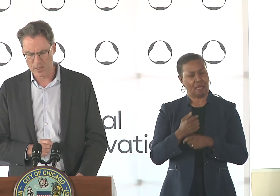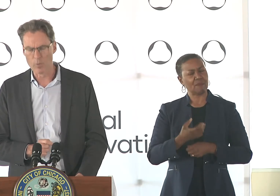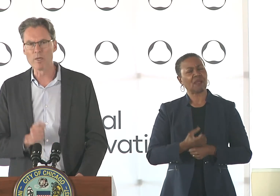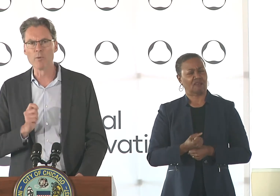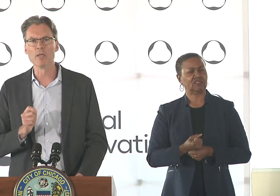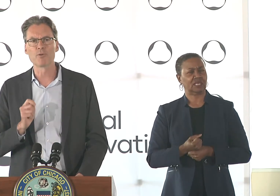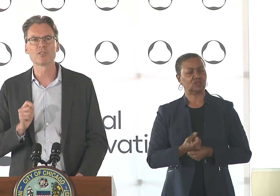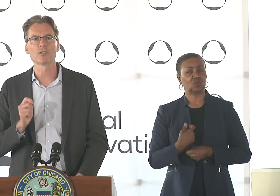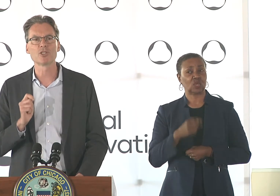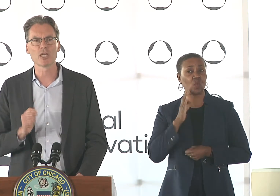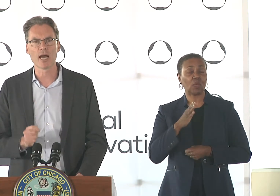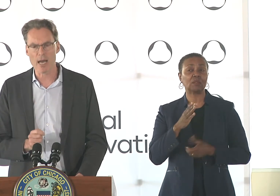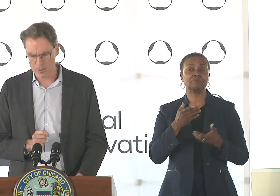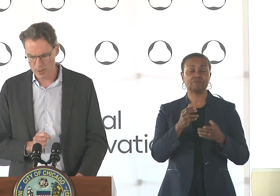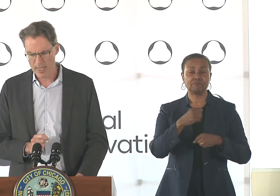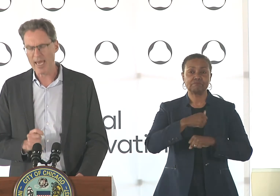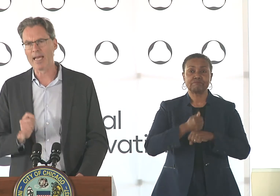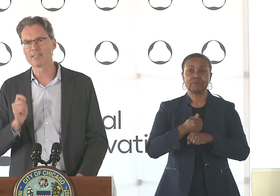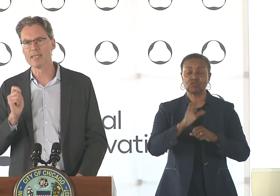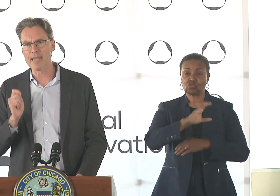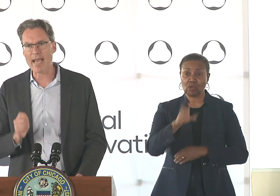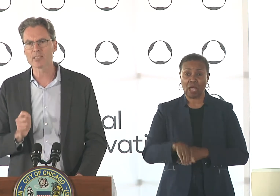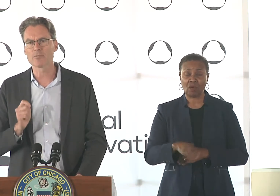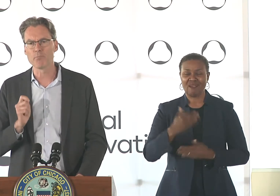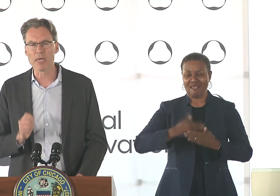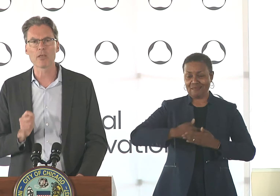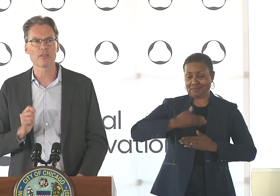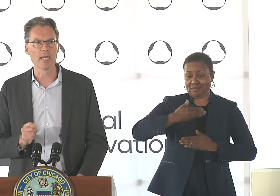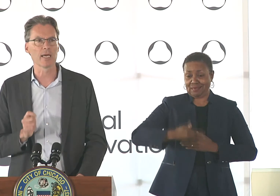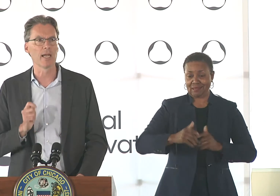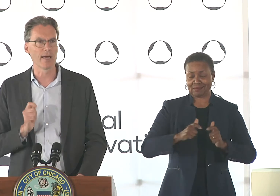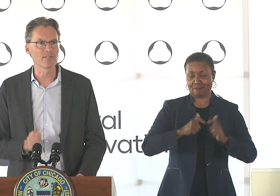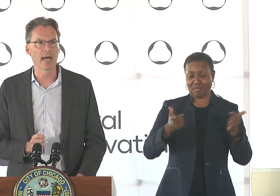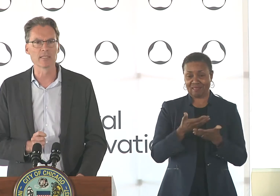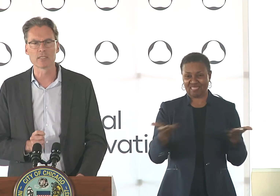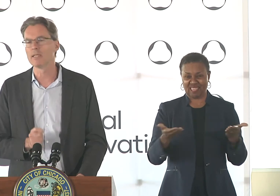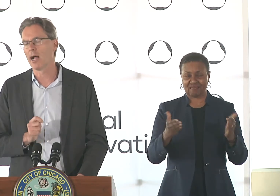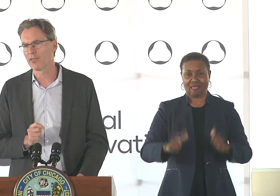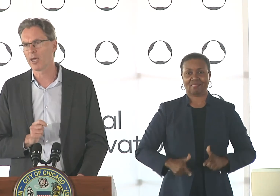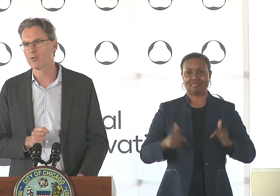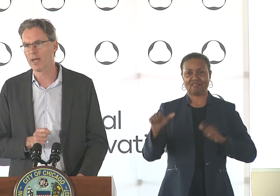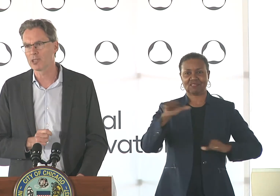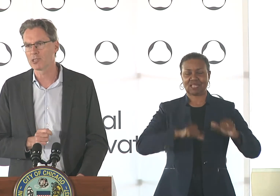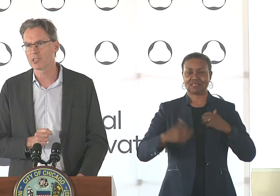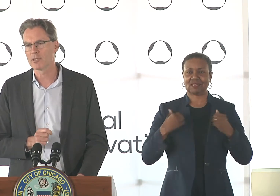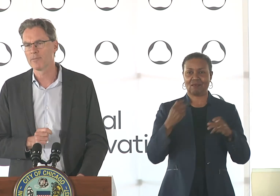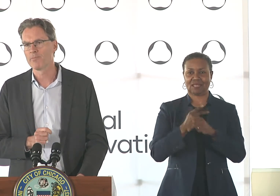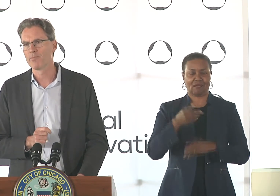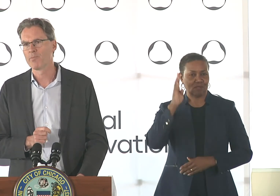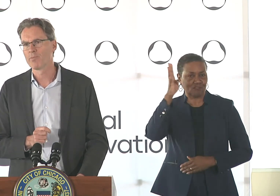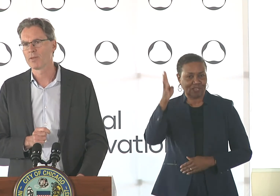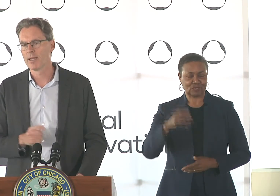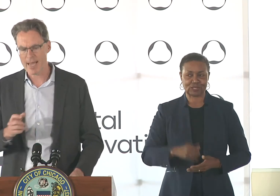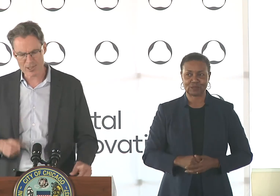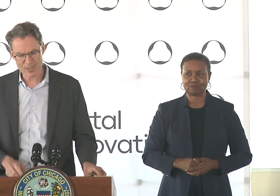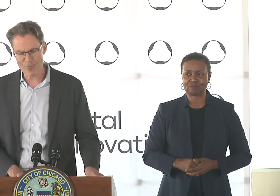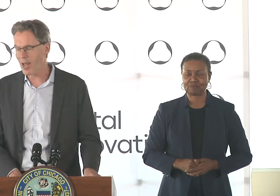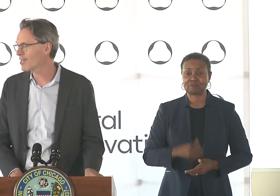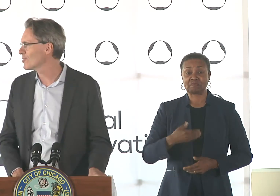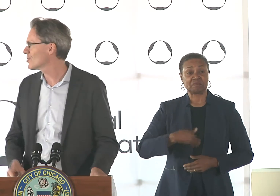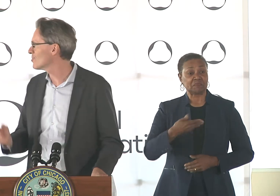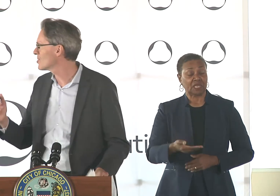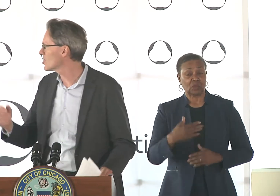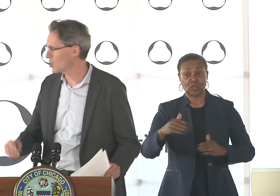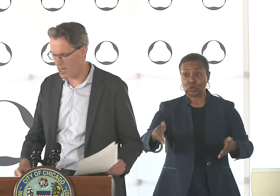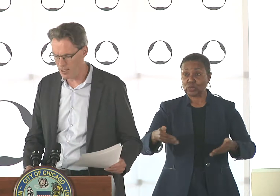confident we really position Chicago as the next big thing in life sciences and healthcare innovations. And next, I would